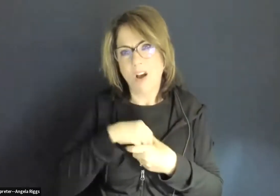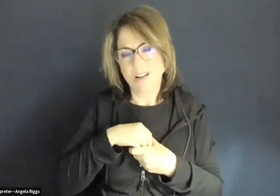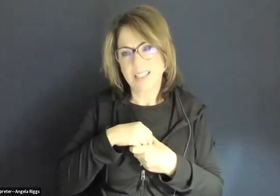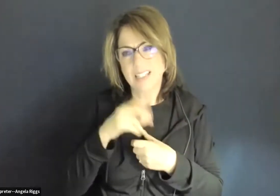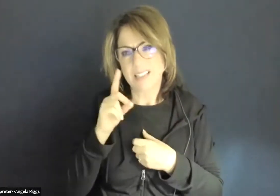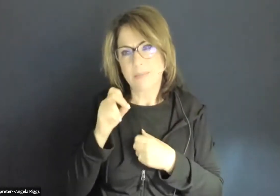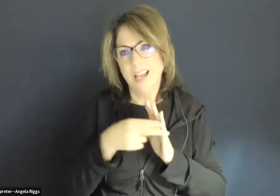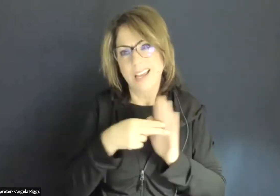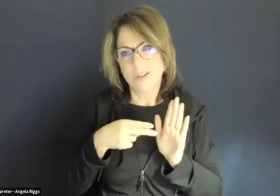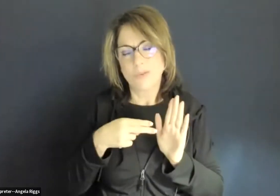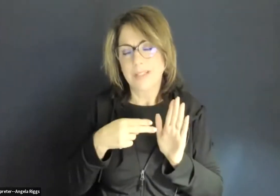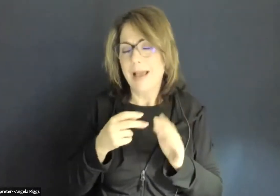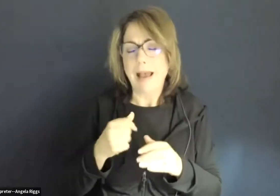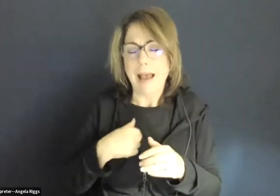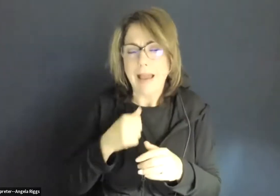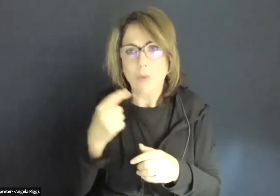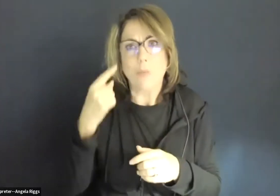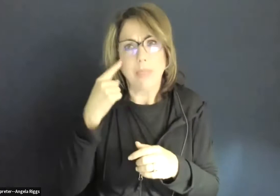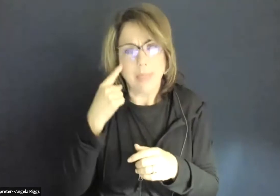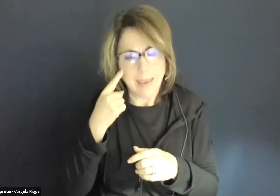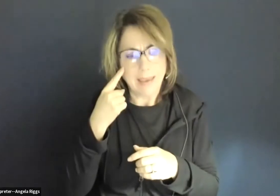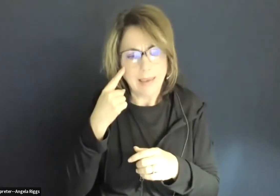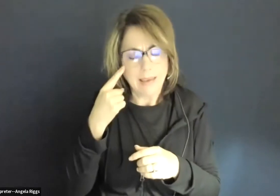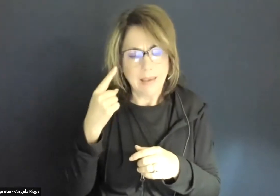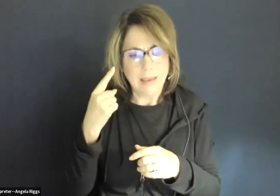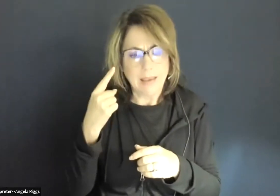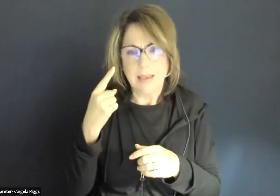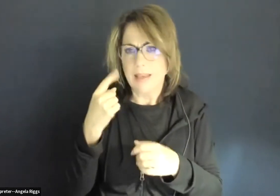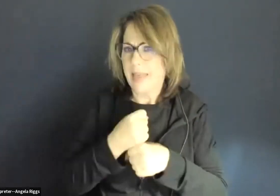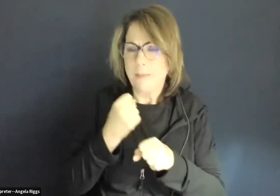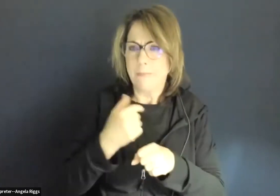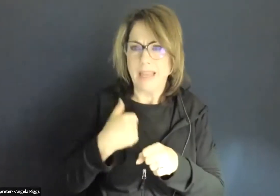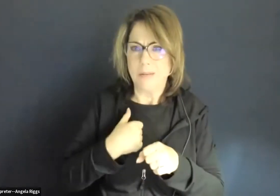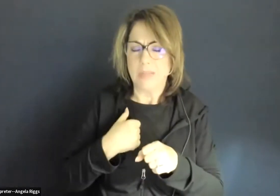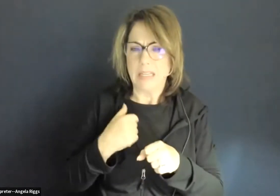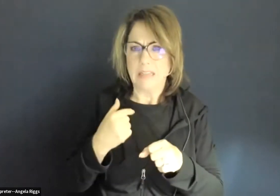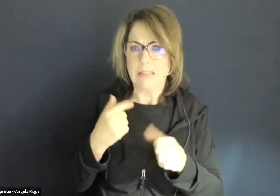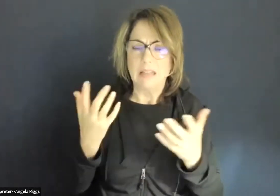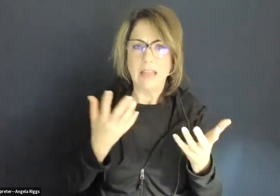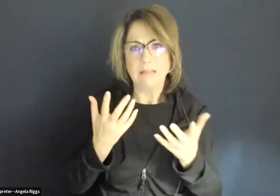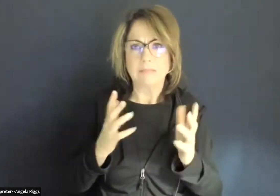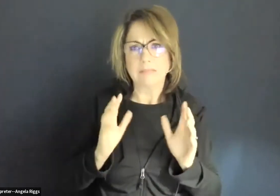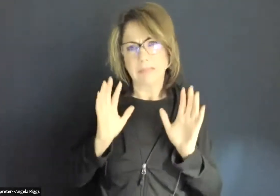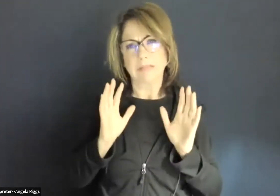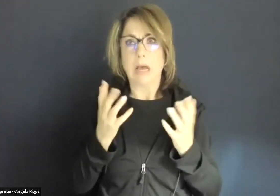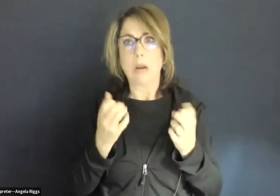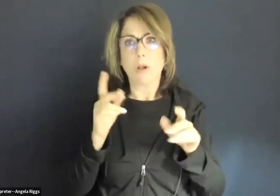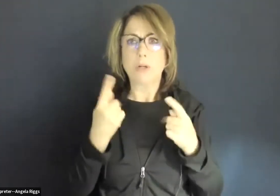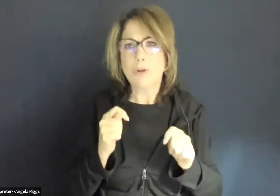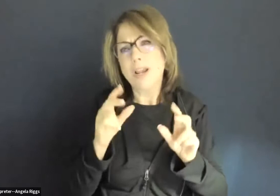I don't necessarily think this has made me reluctant to try again. It just made